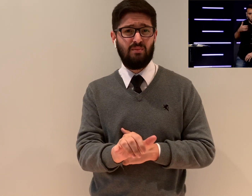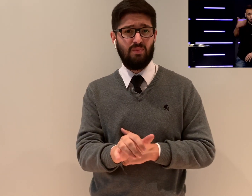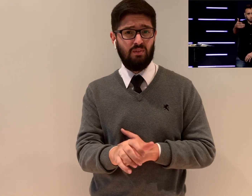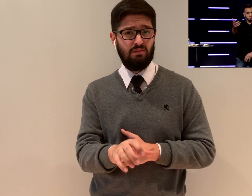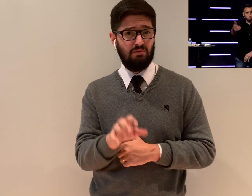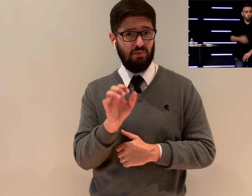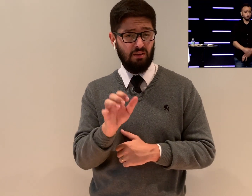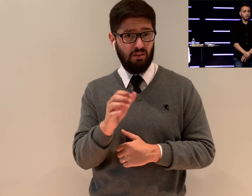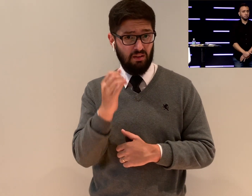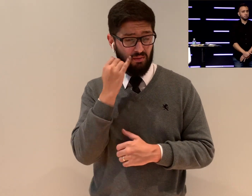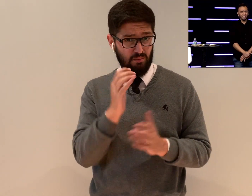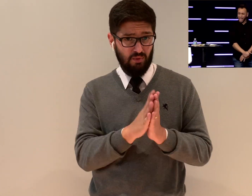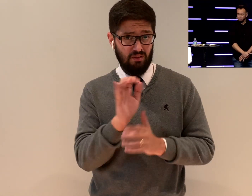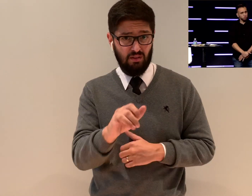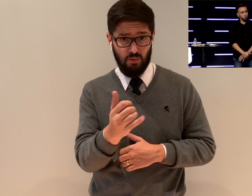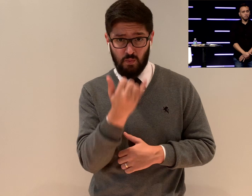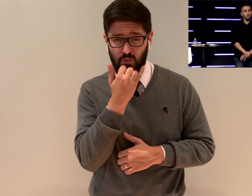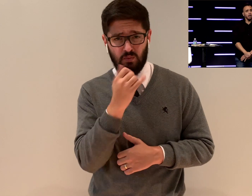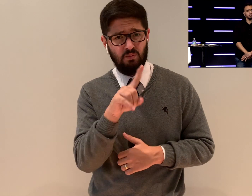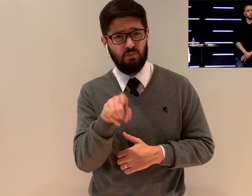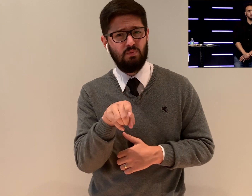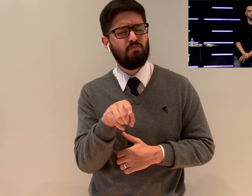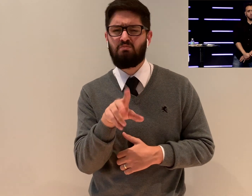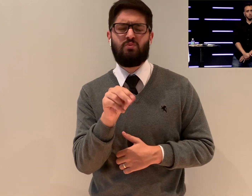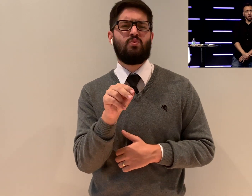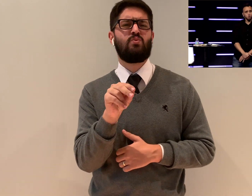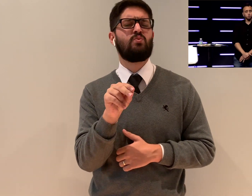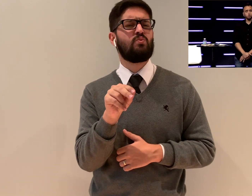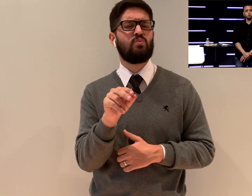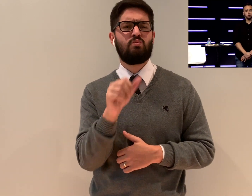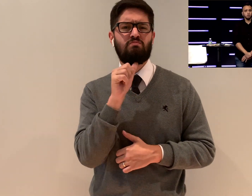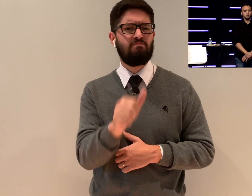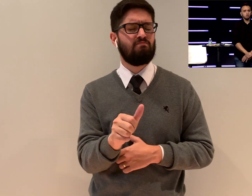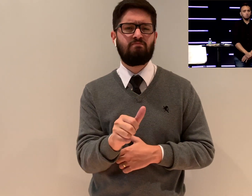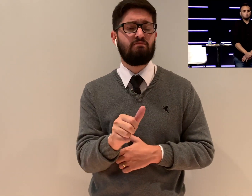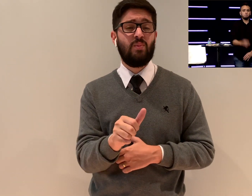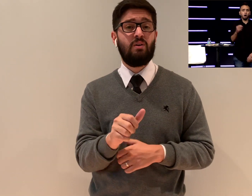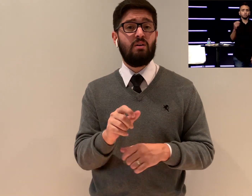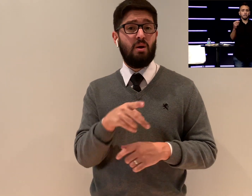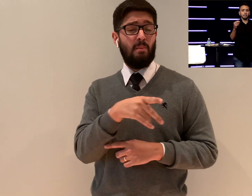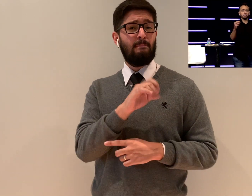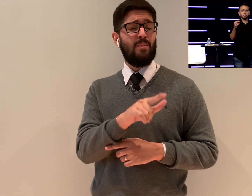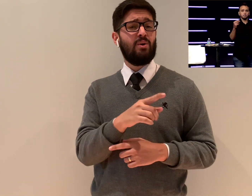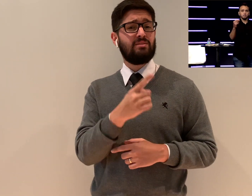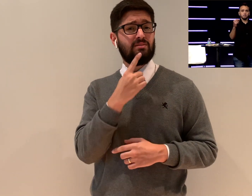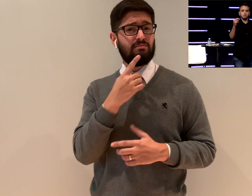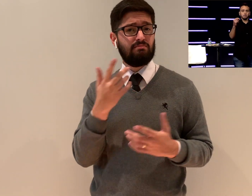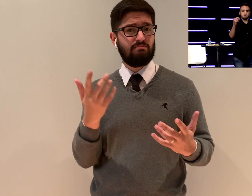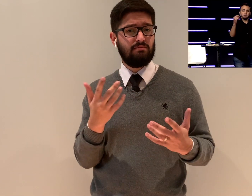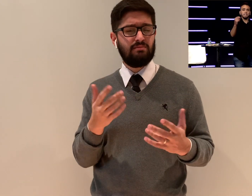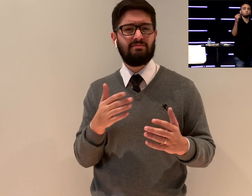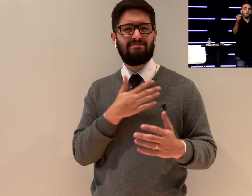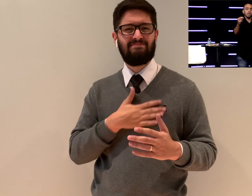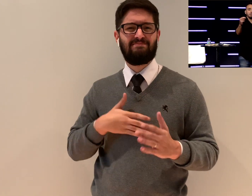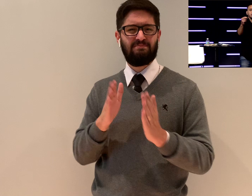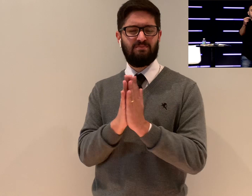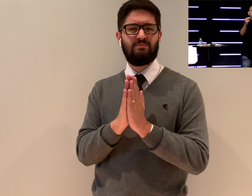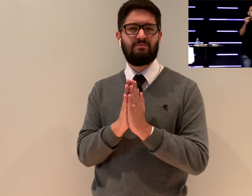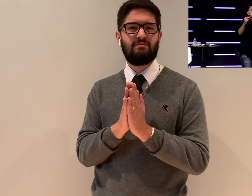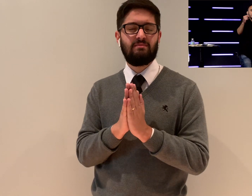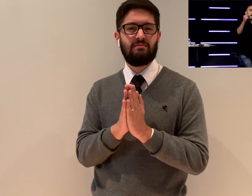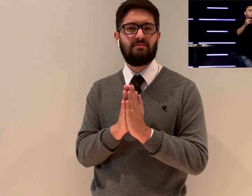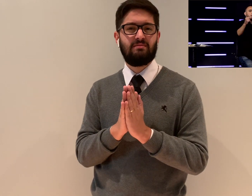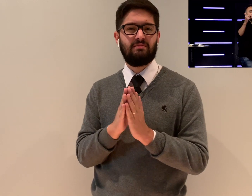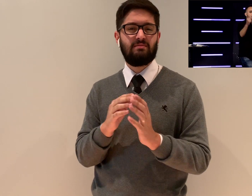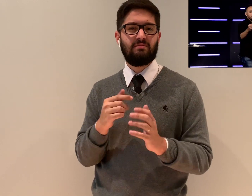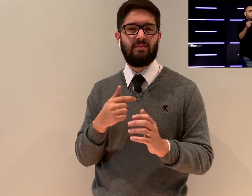Is it wrong to pray those things? Absolutely not. No. But Paul says, please pray